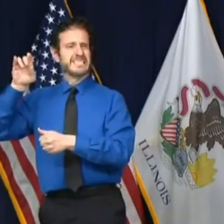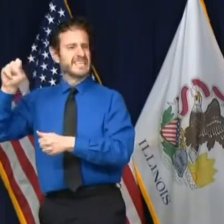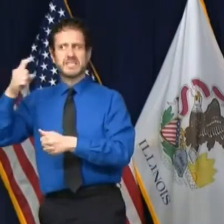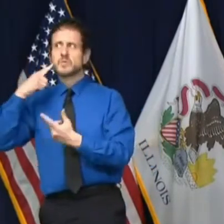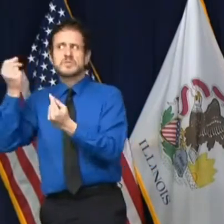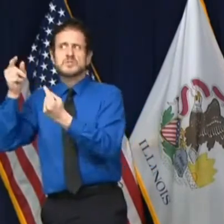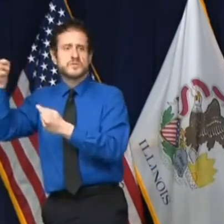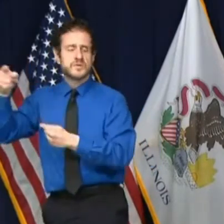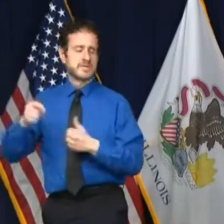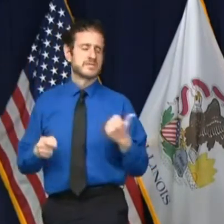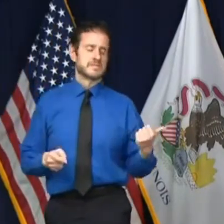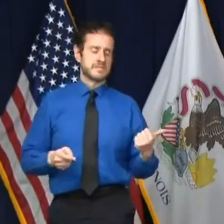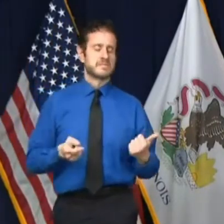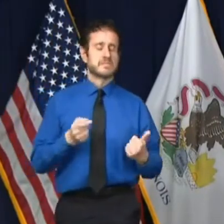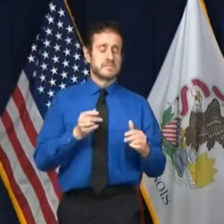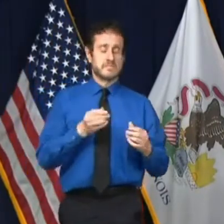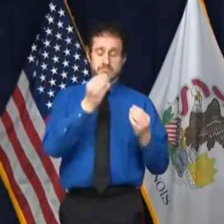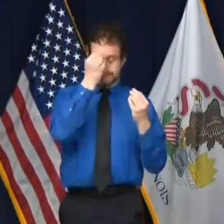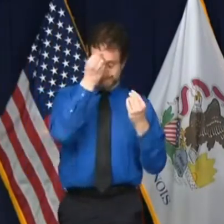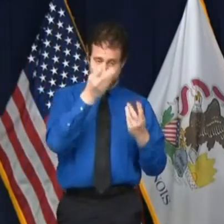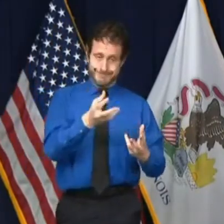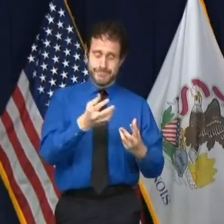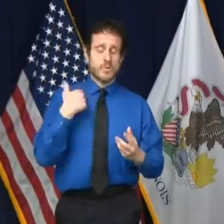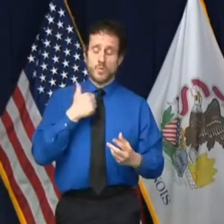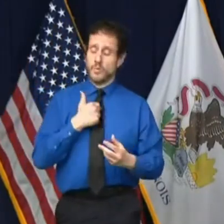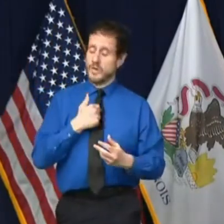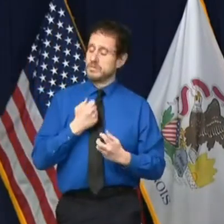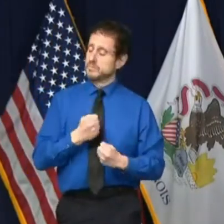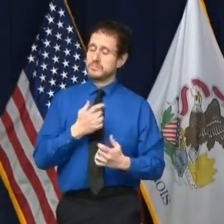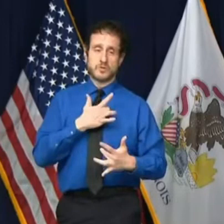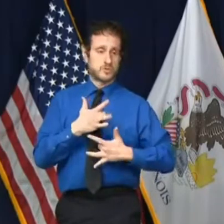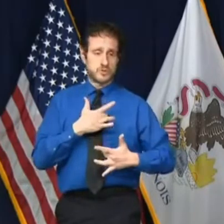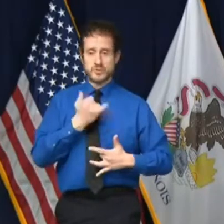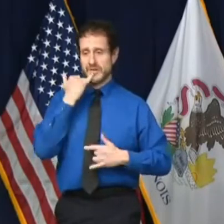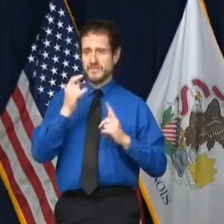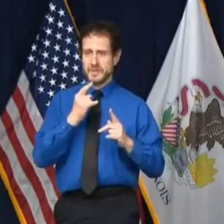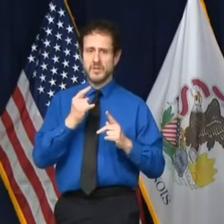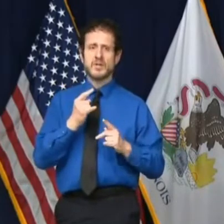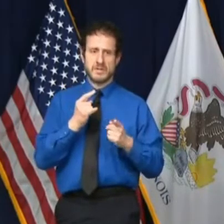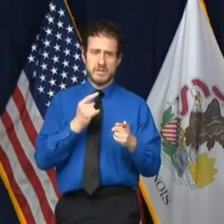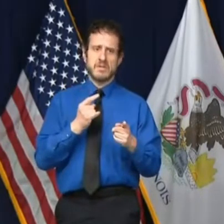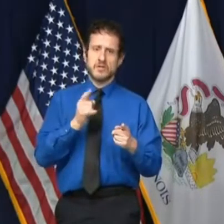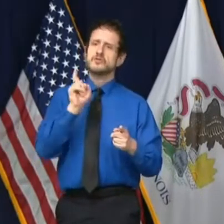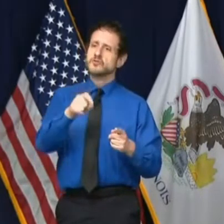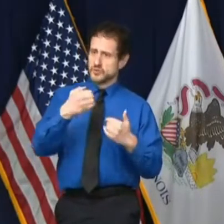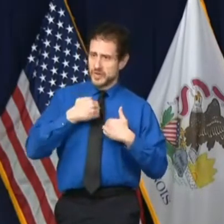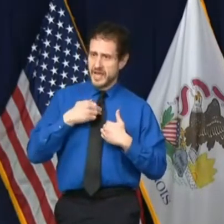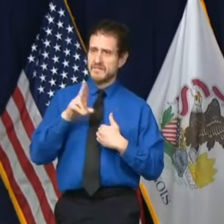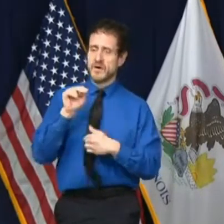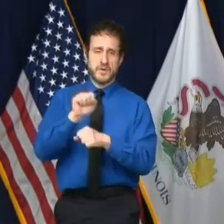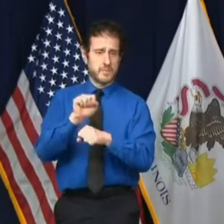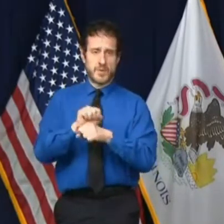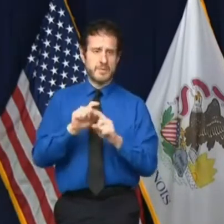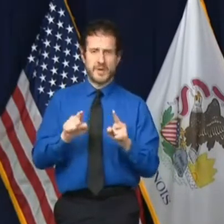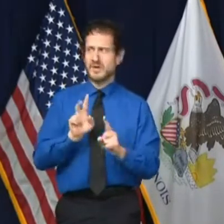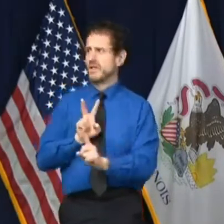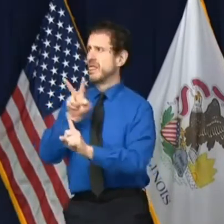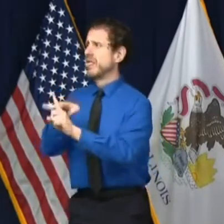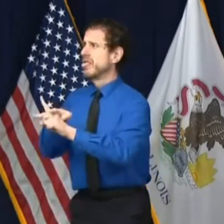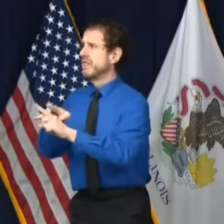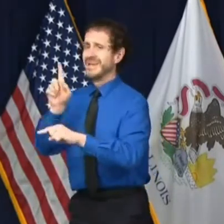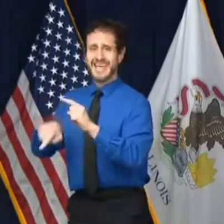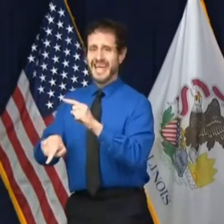are deeply concerned about anybody that is owed unemployment and somehow can't file their